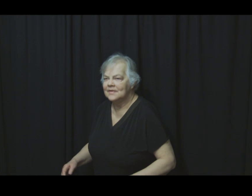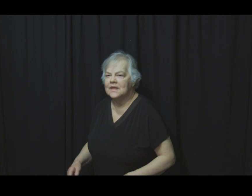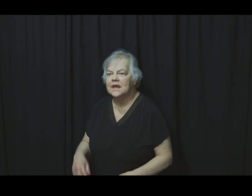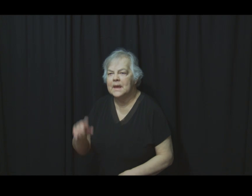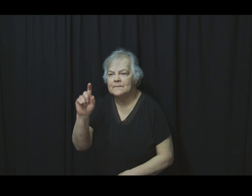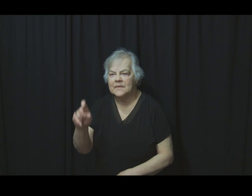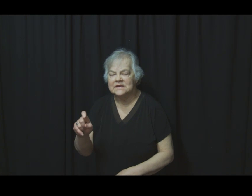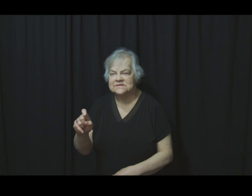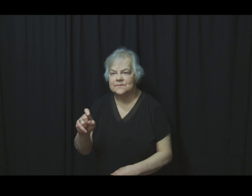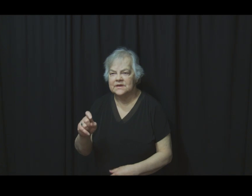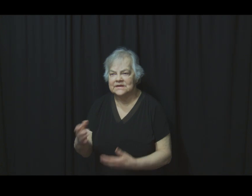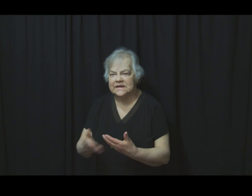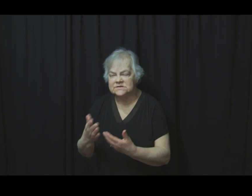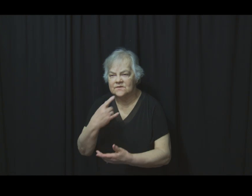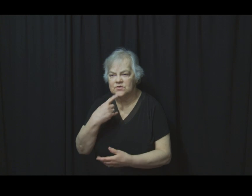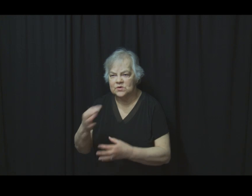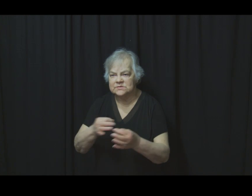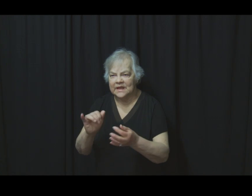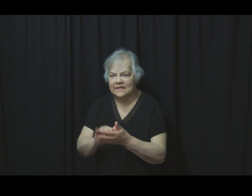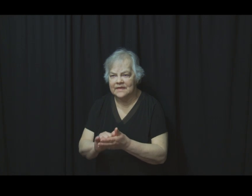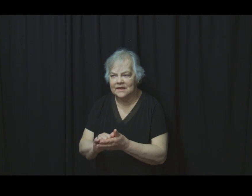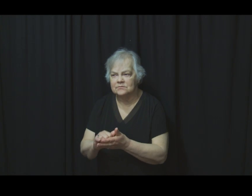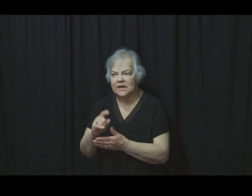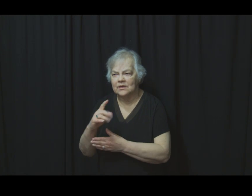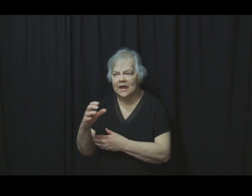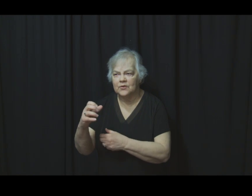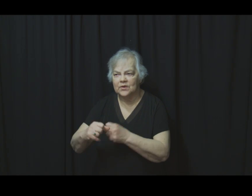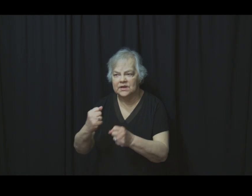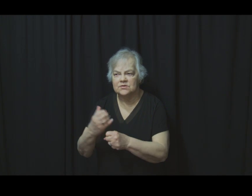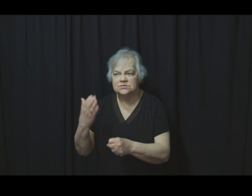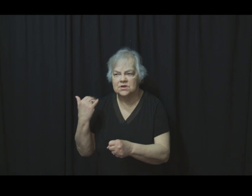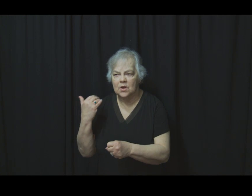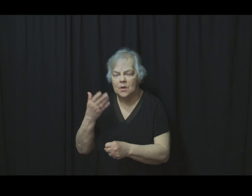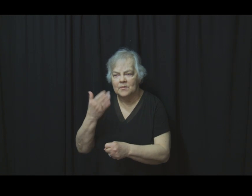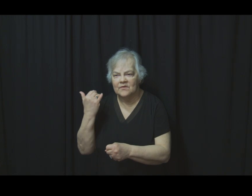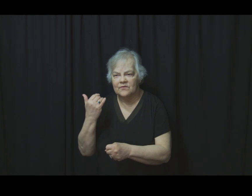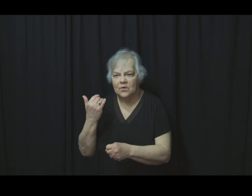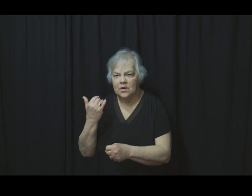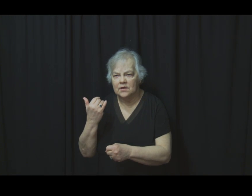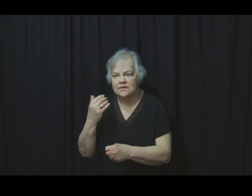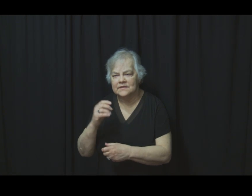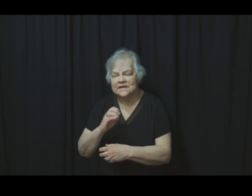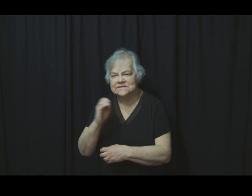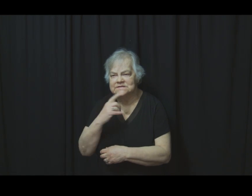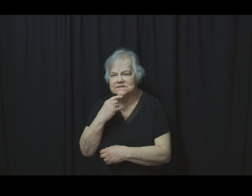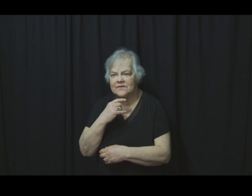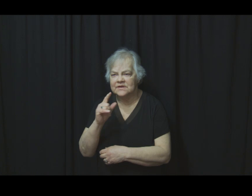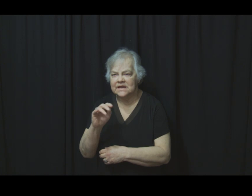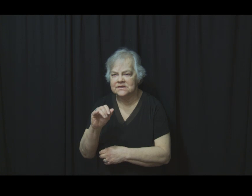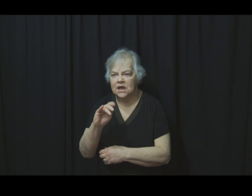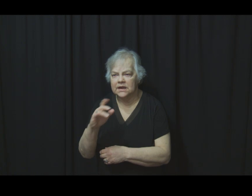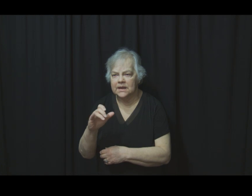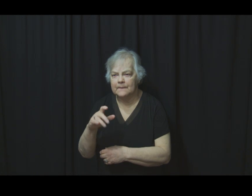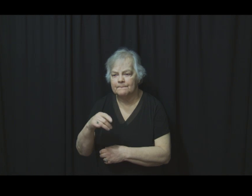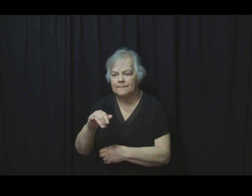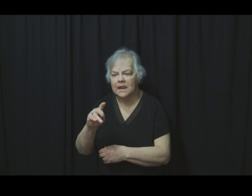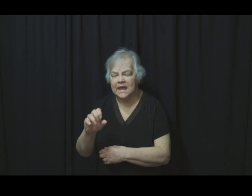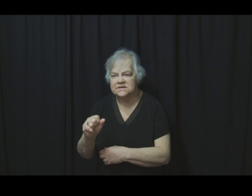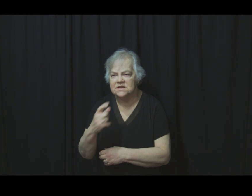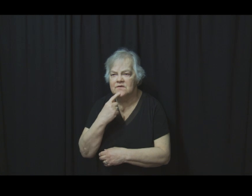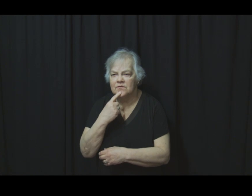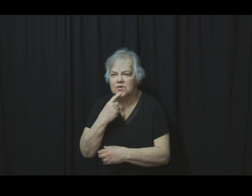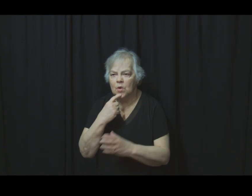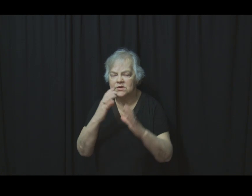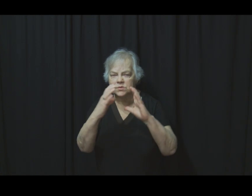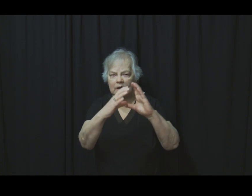a century ago, before the existence of tectonic plates was proven. If you go into a clock store and there's a